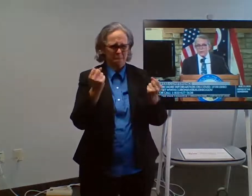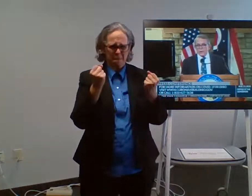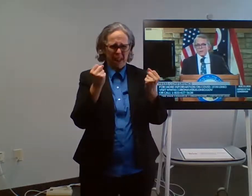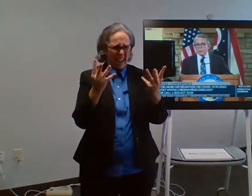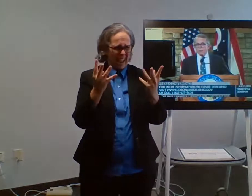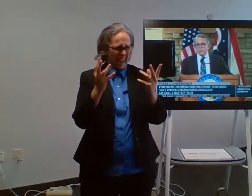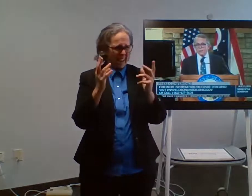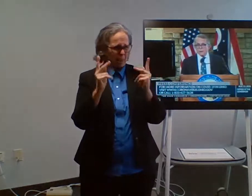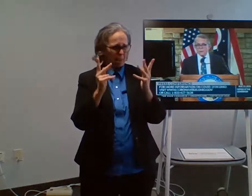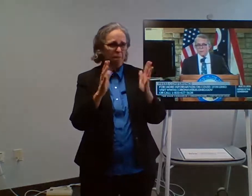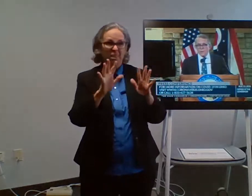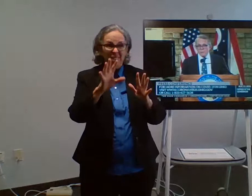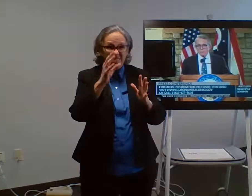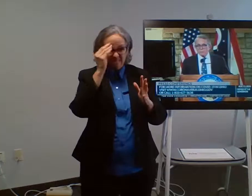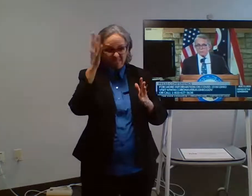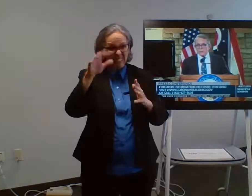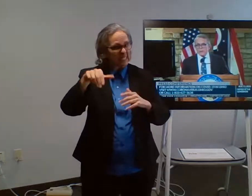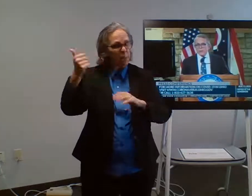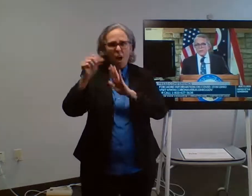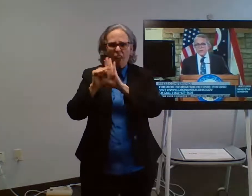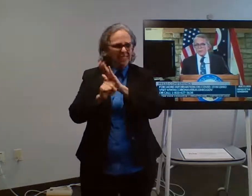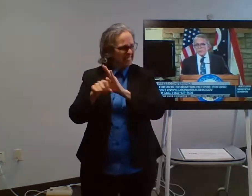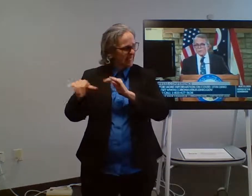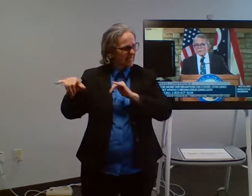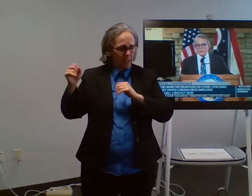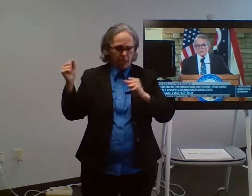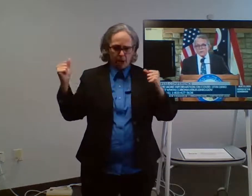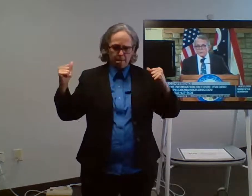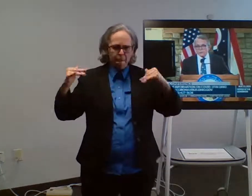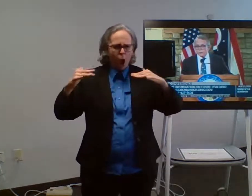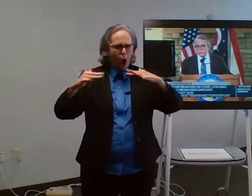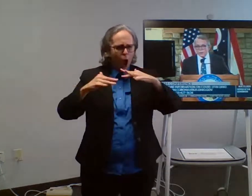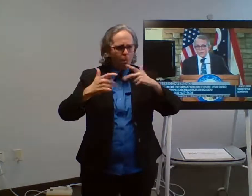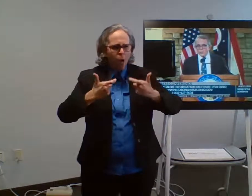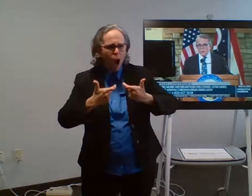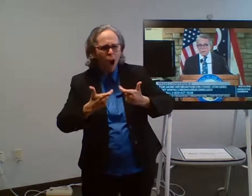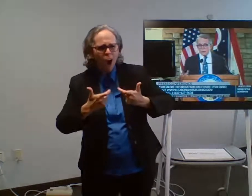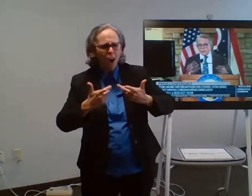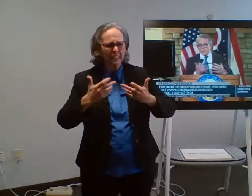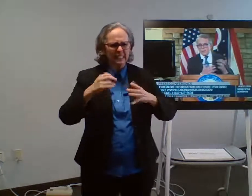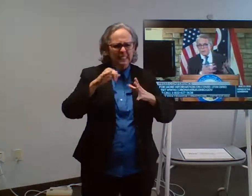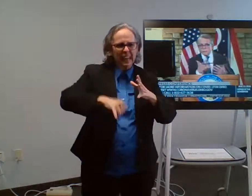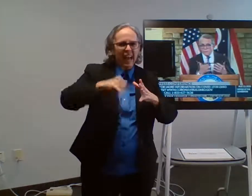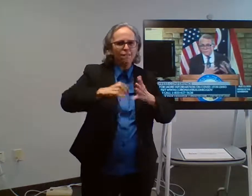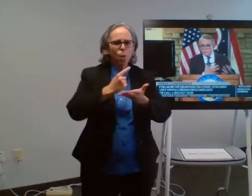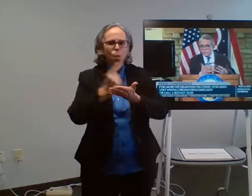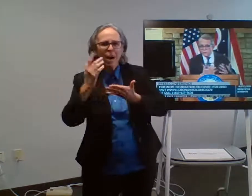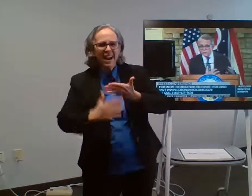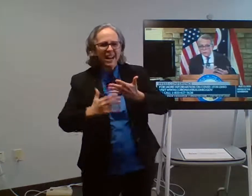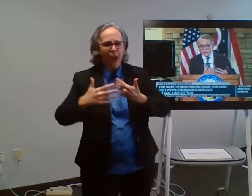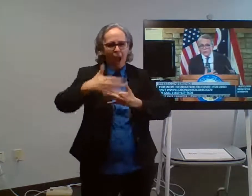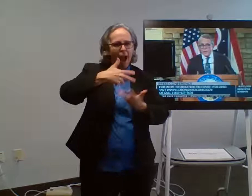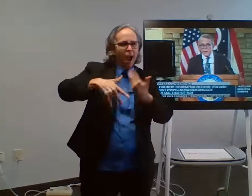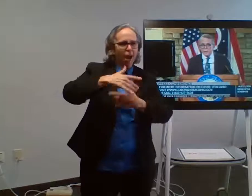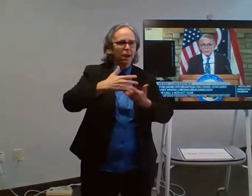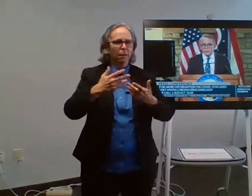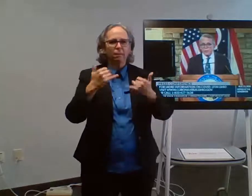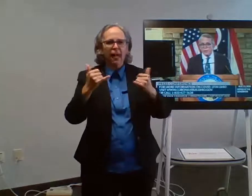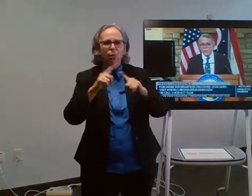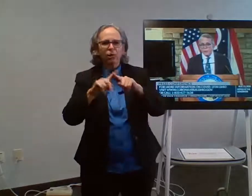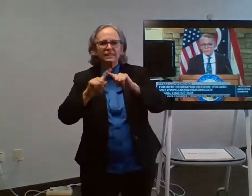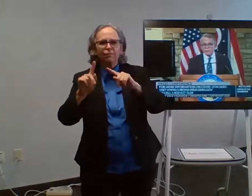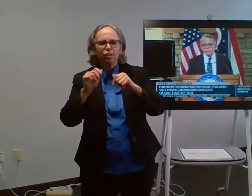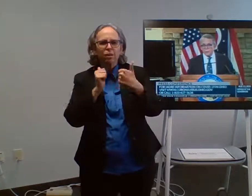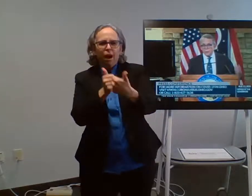weekend, who will play a number of games with different teams. So you have the intermixing of numerous games